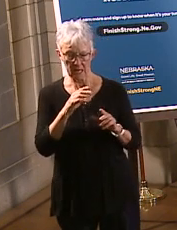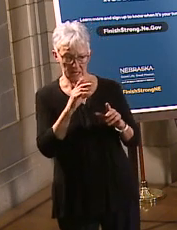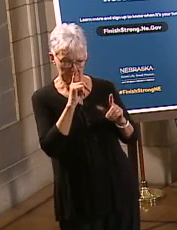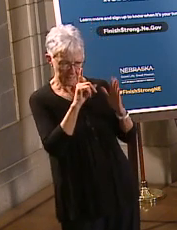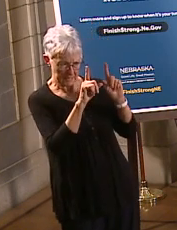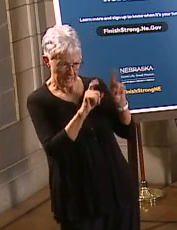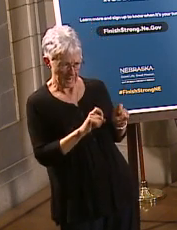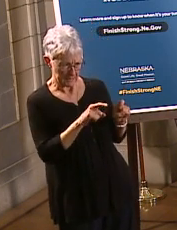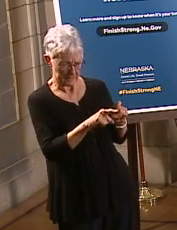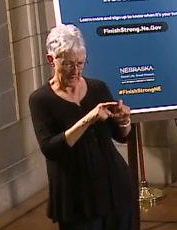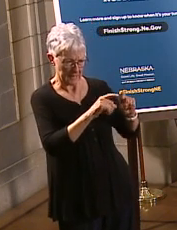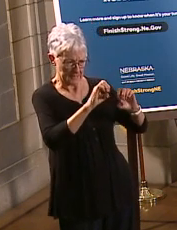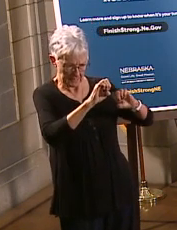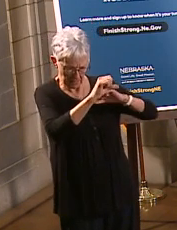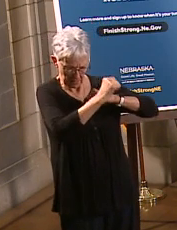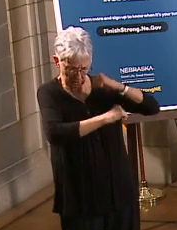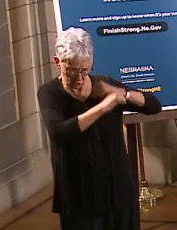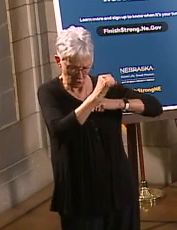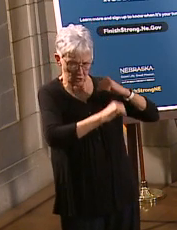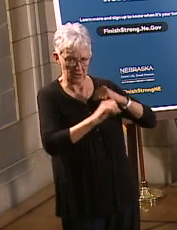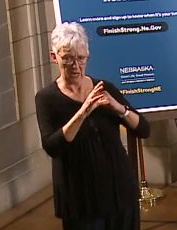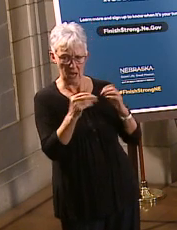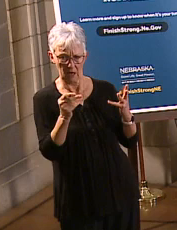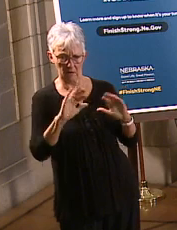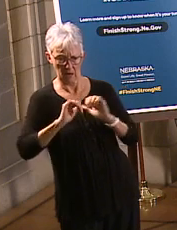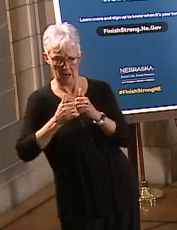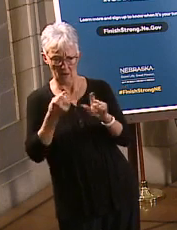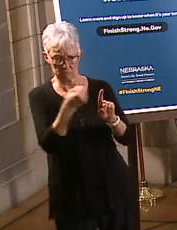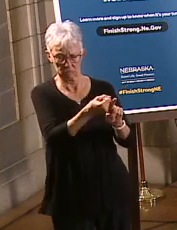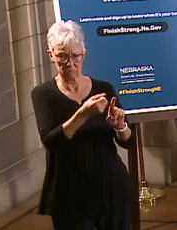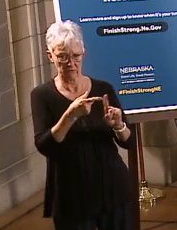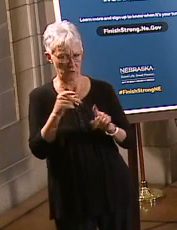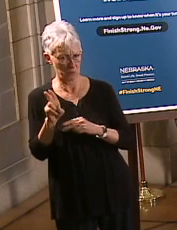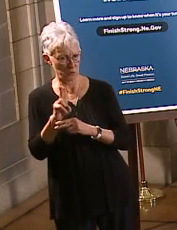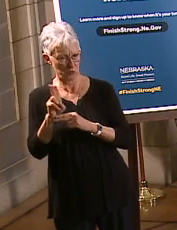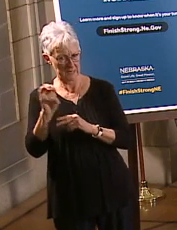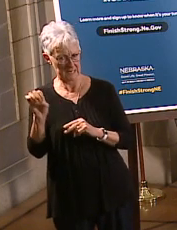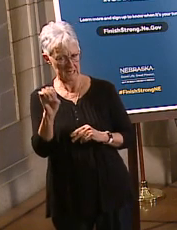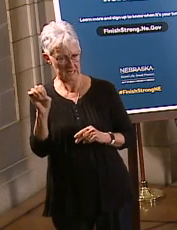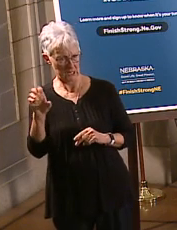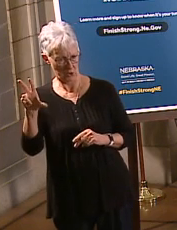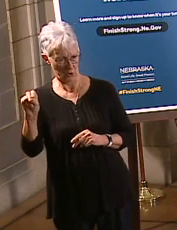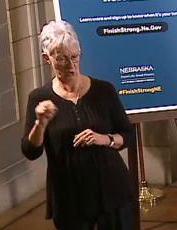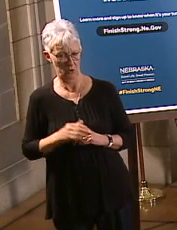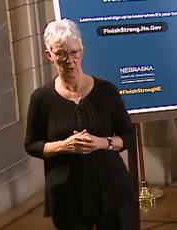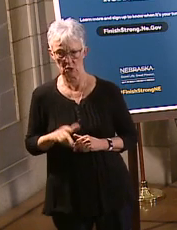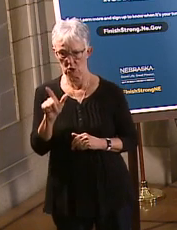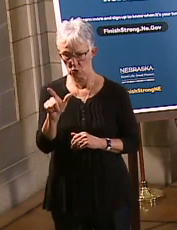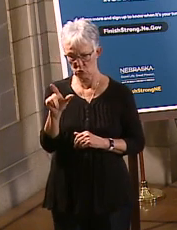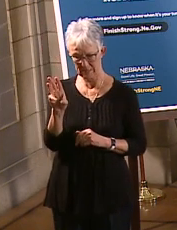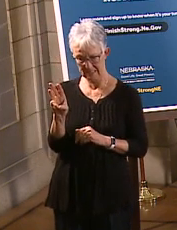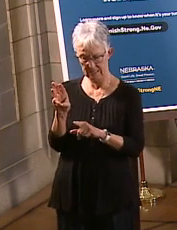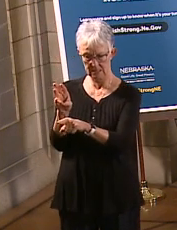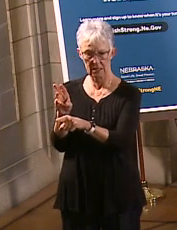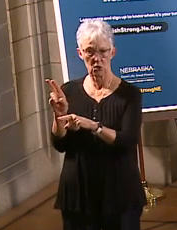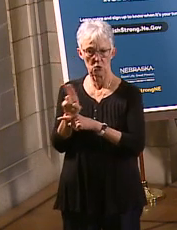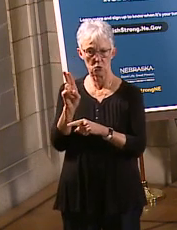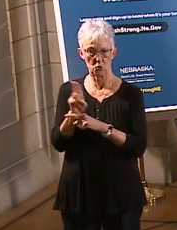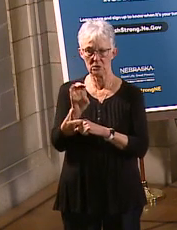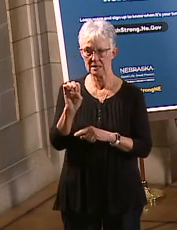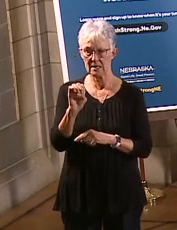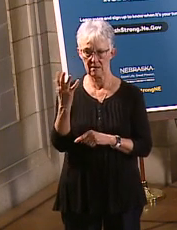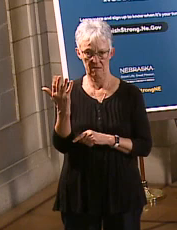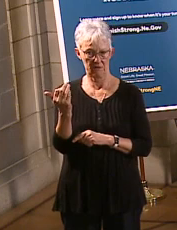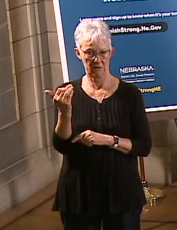and environmental impact for E30. So 26 of these vehicles are fueled by E15 or E10, so that is our